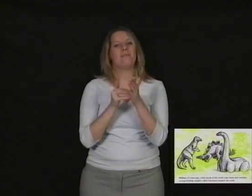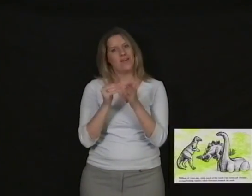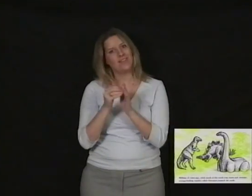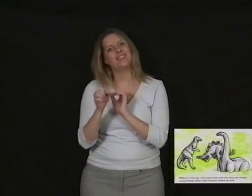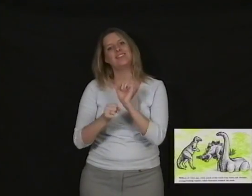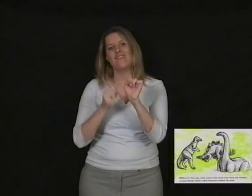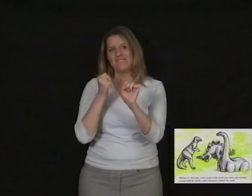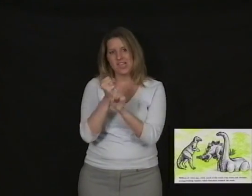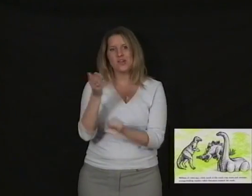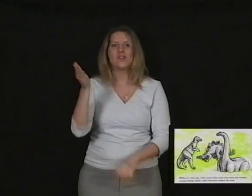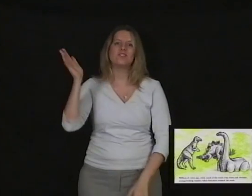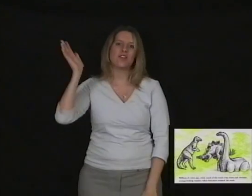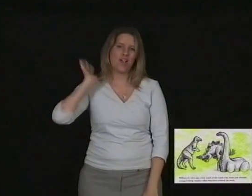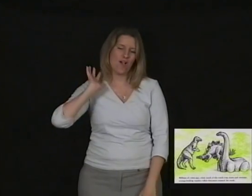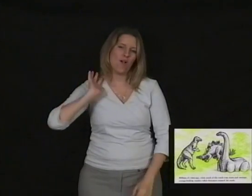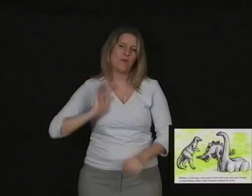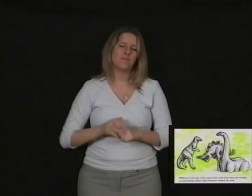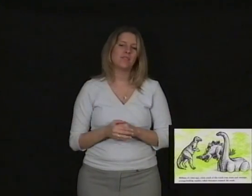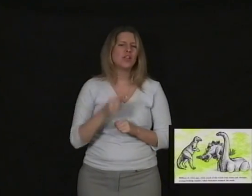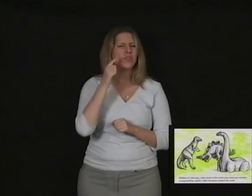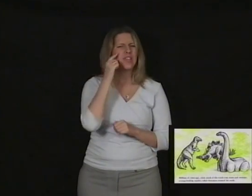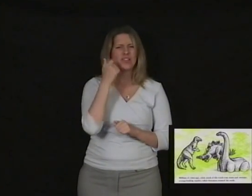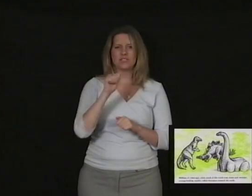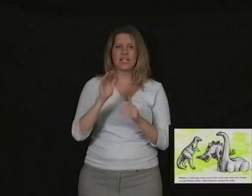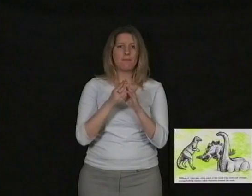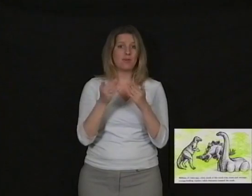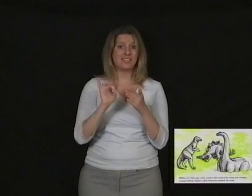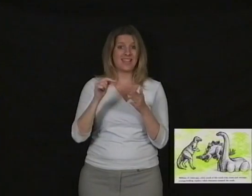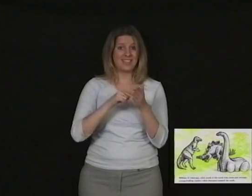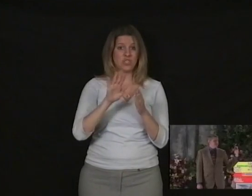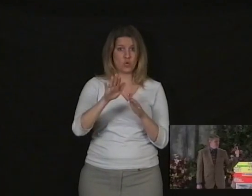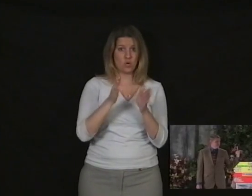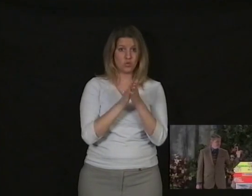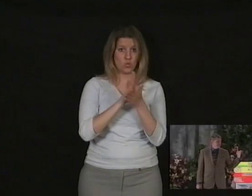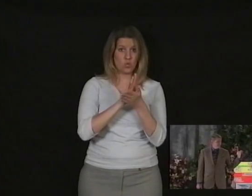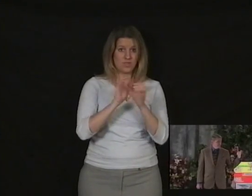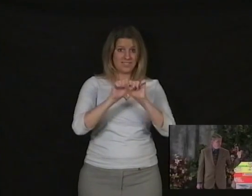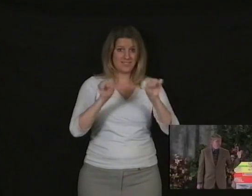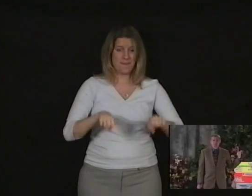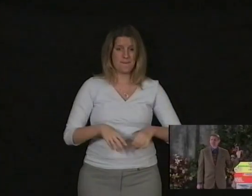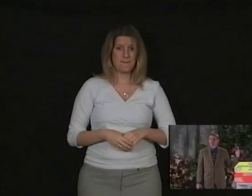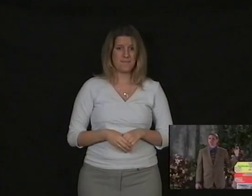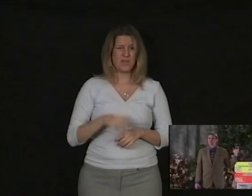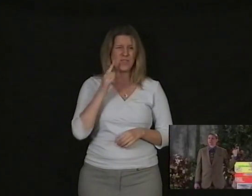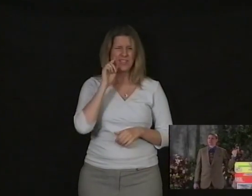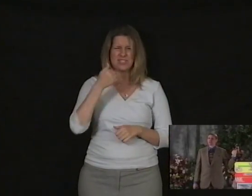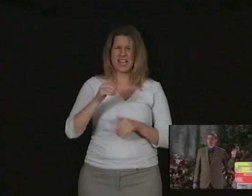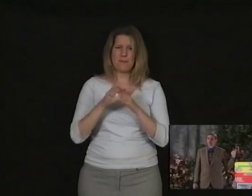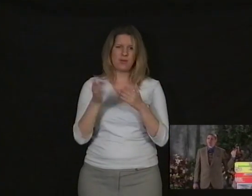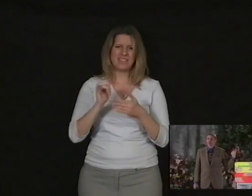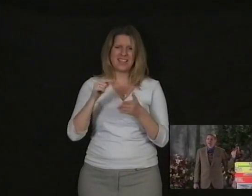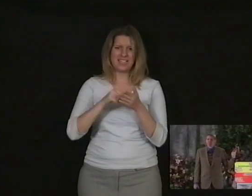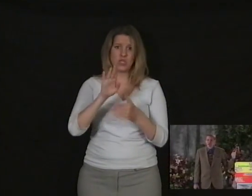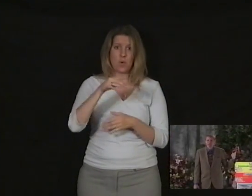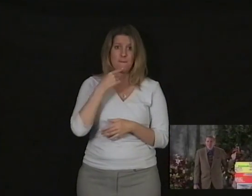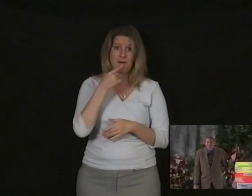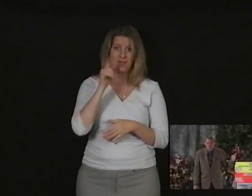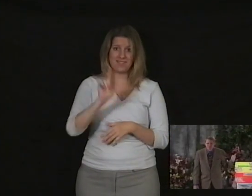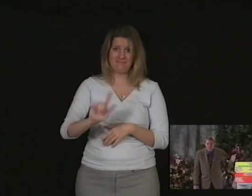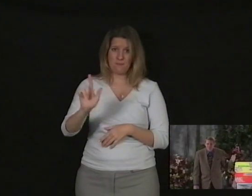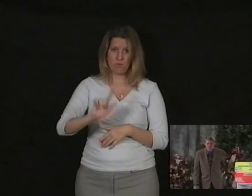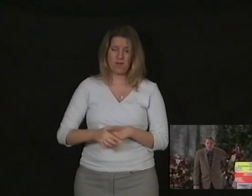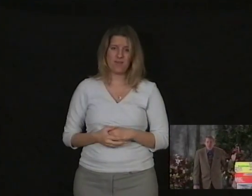Millions of years ago. Do you think there's any books like this in your school system? You think there's any books like this in your public